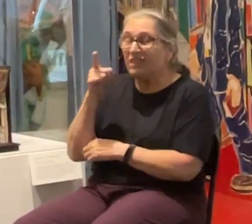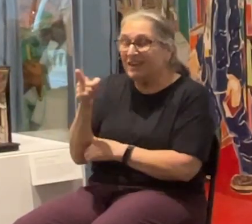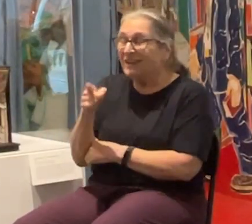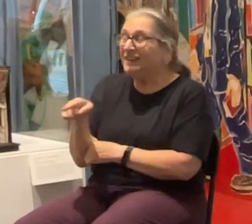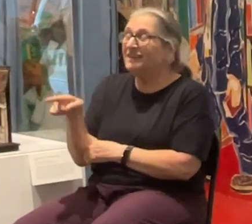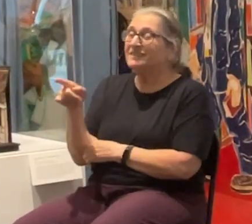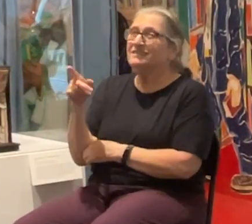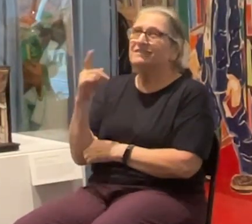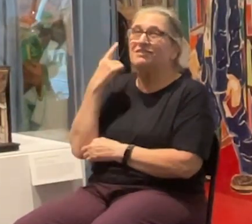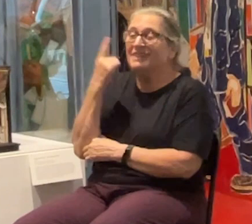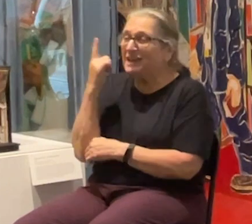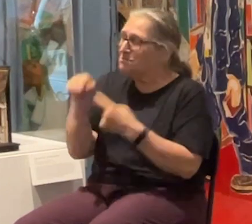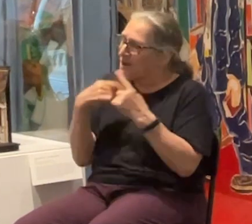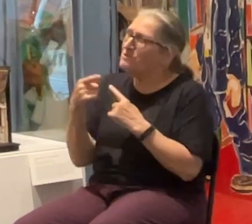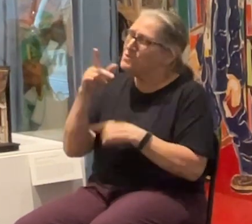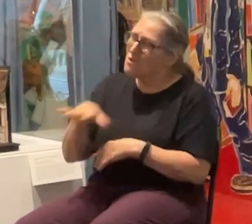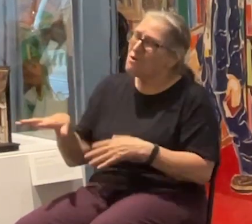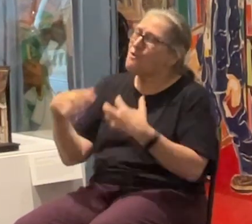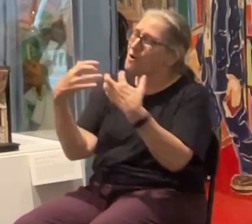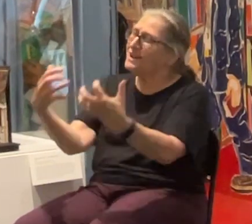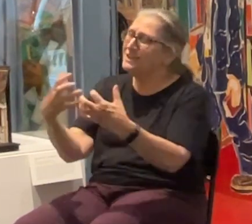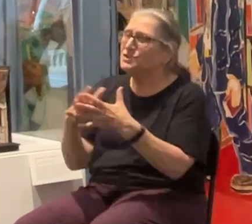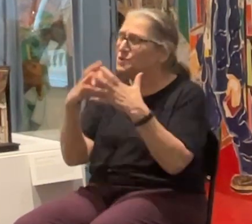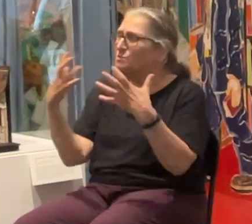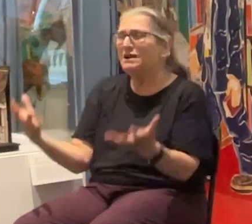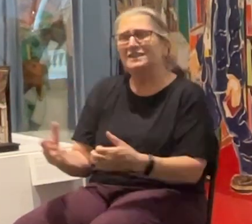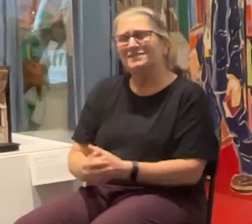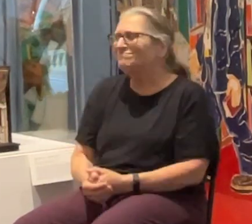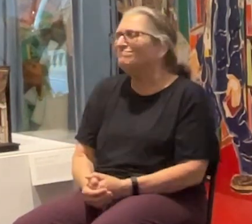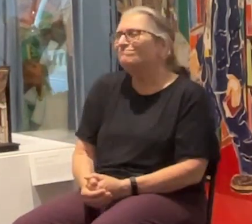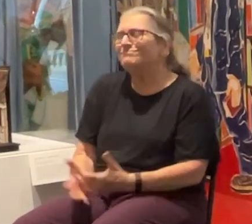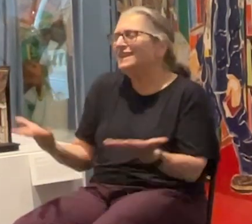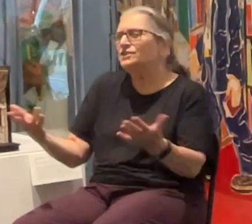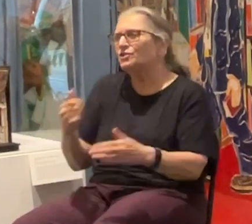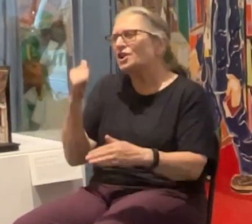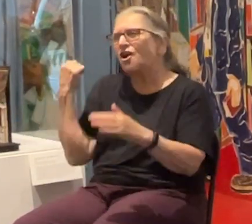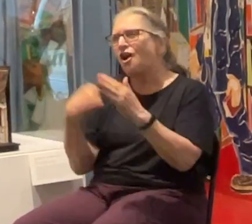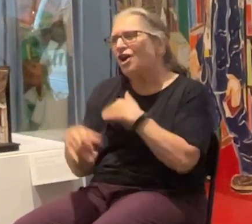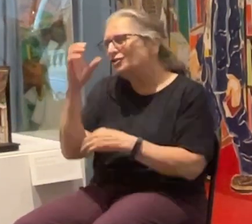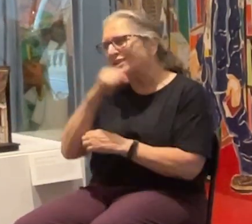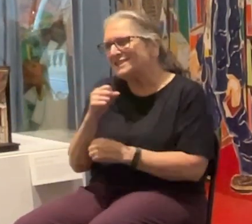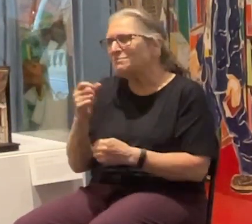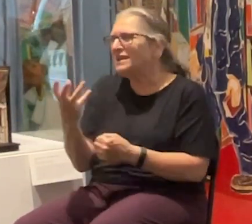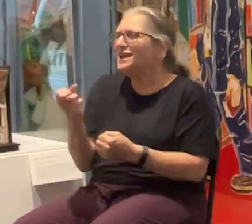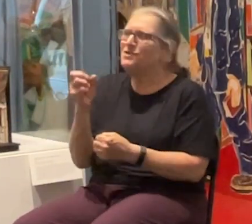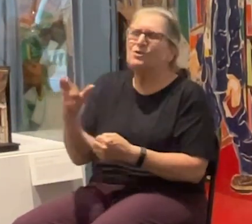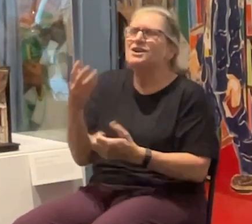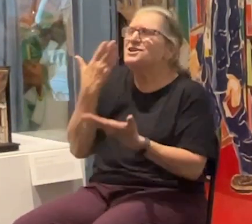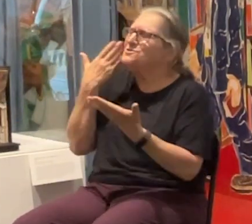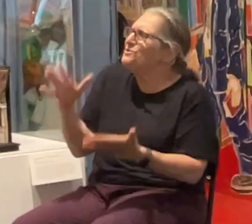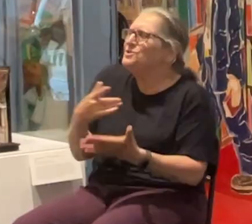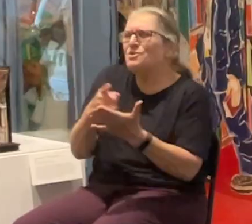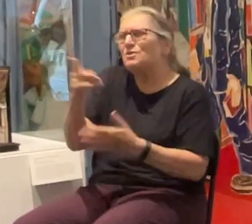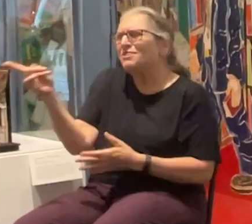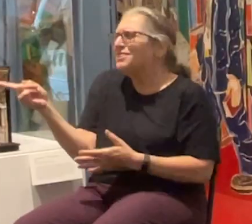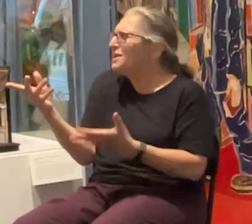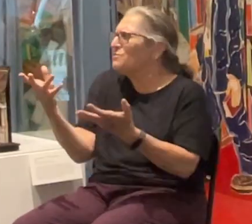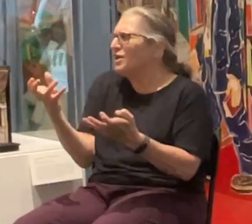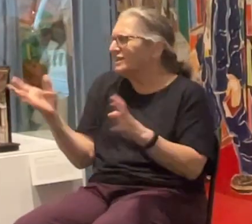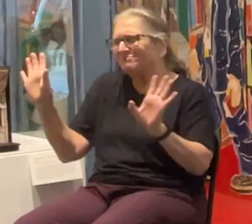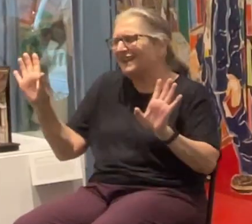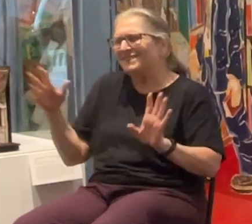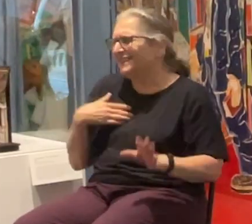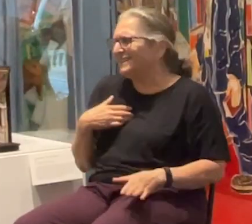you either underestimate them or you don't even know what they want. It's a kind of a recipe for failure, in my